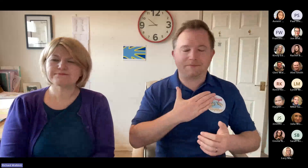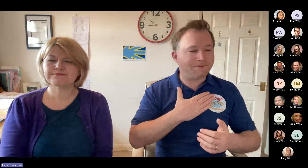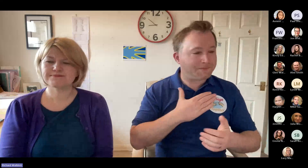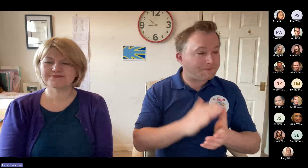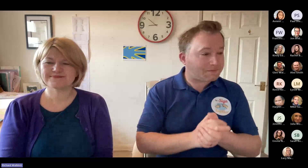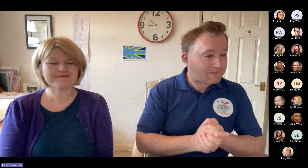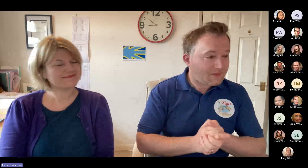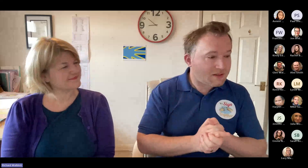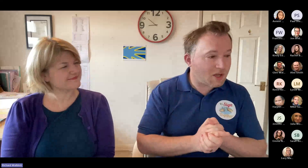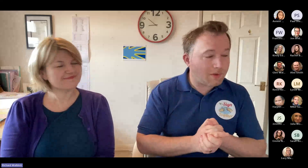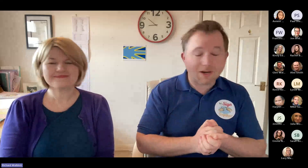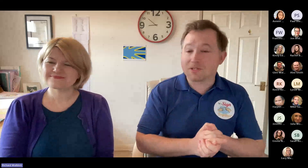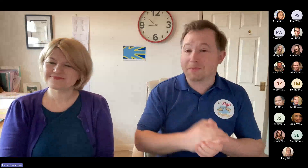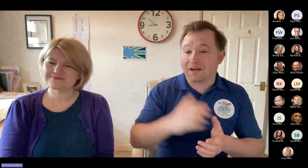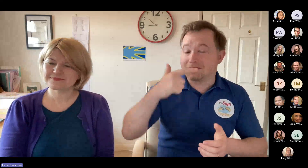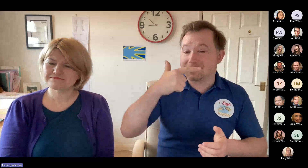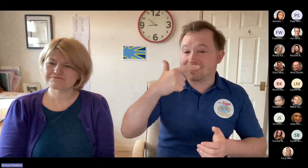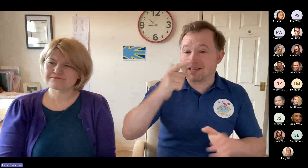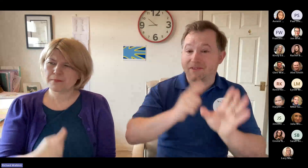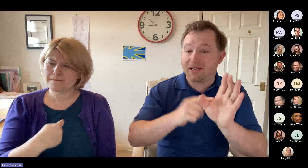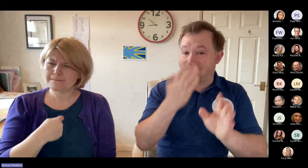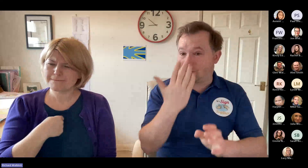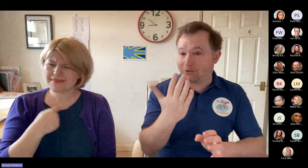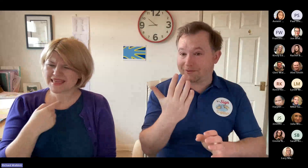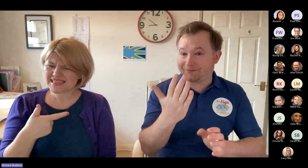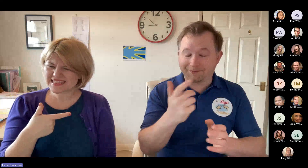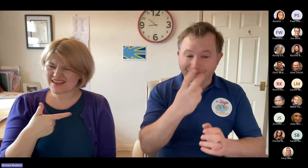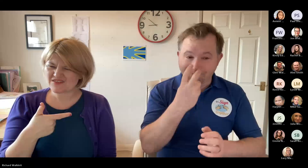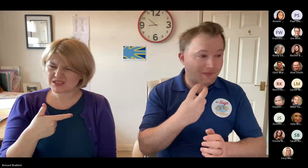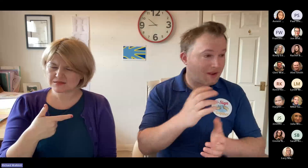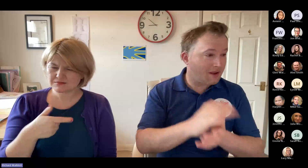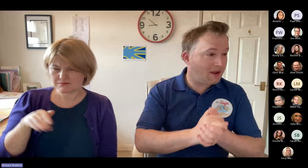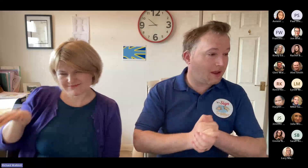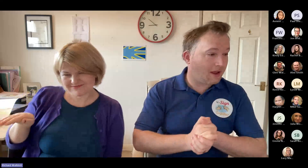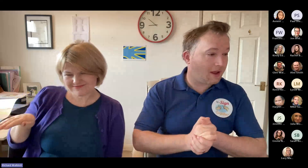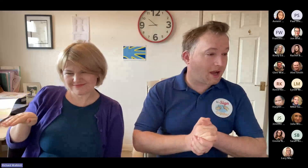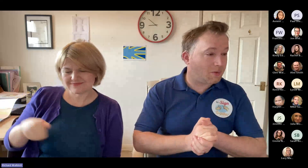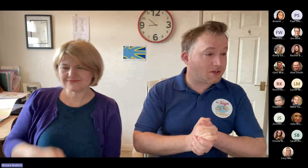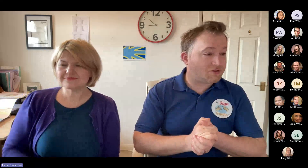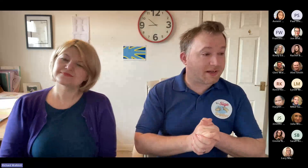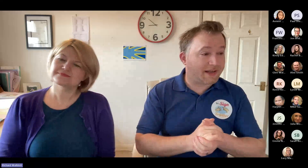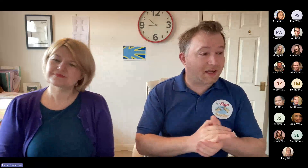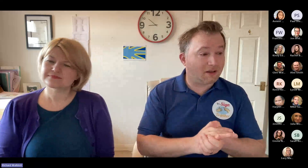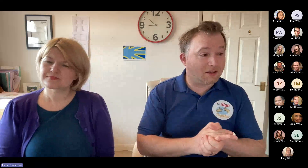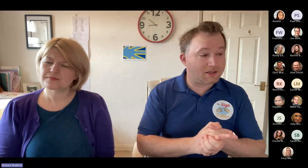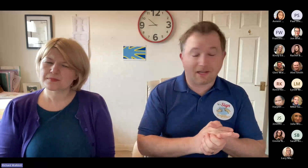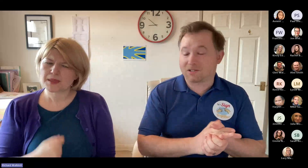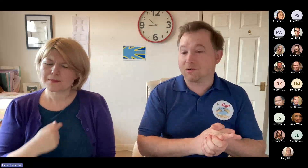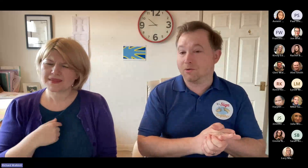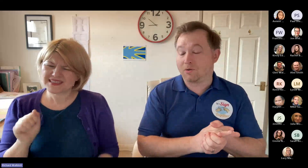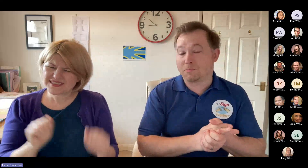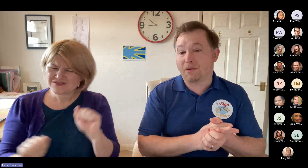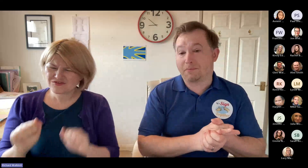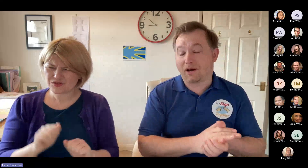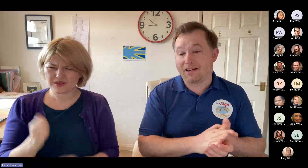me. So when I was about 7 years old, I was struggling a lot at school. I was behind